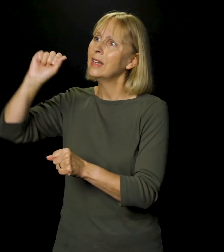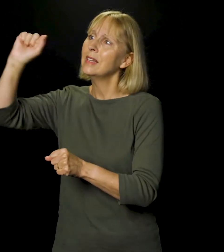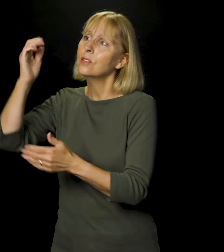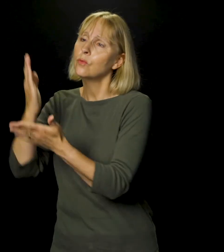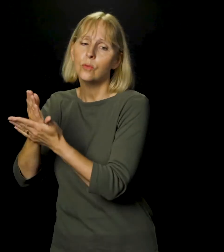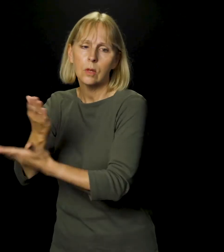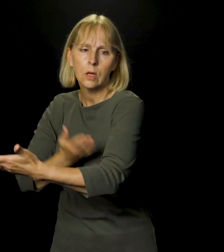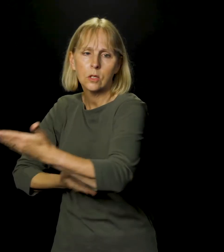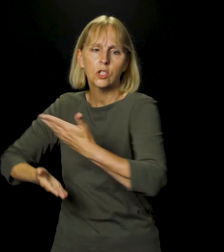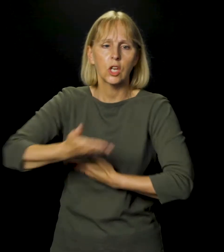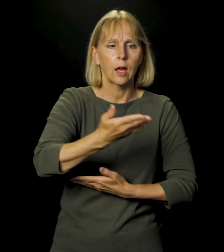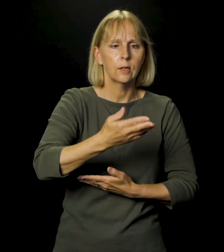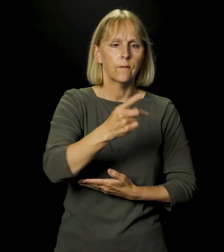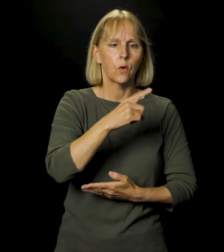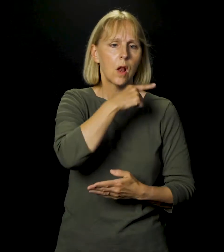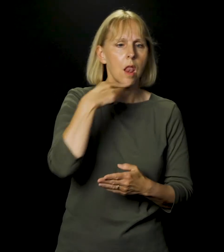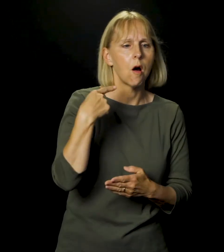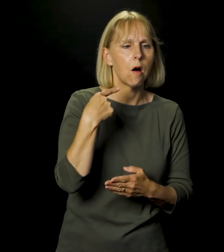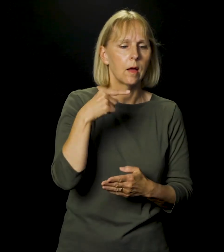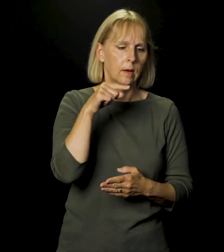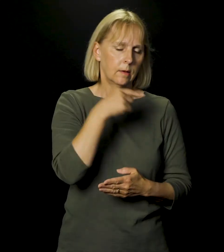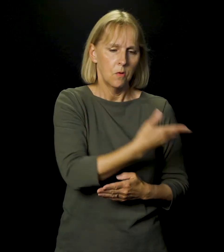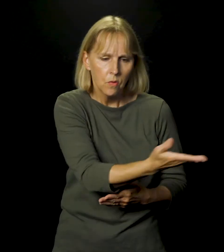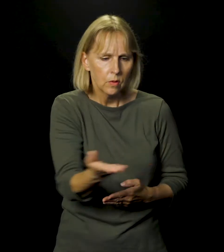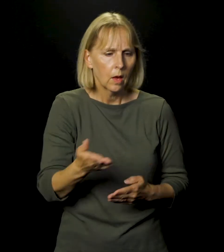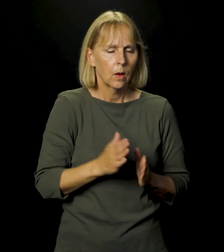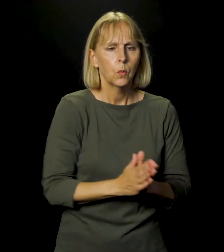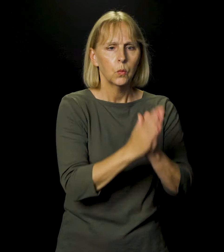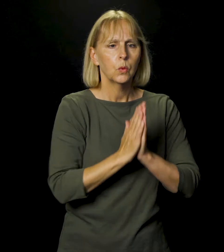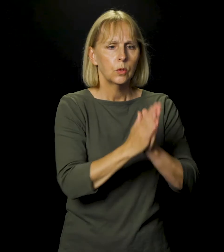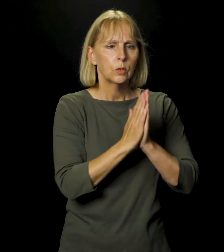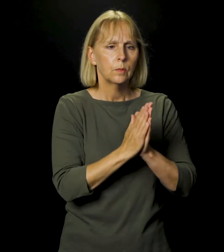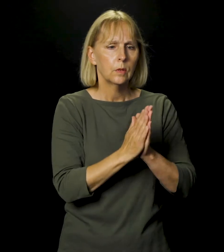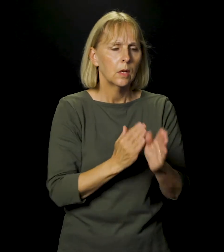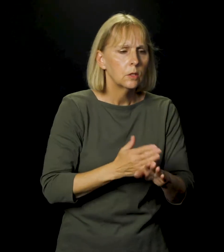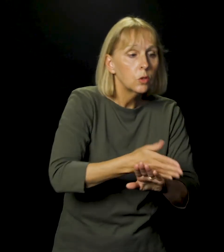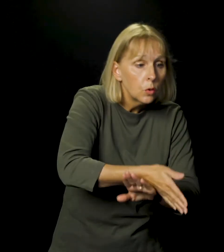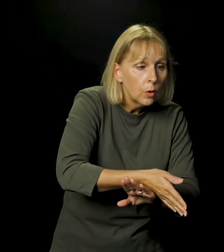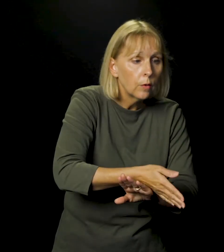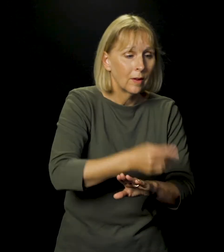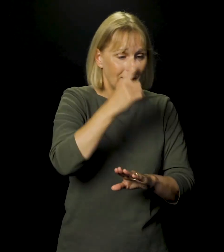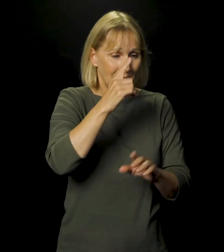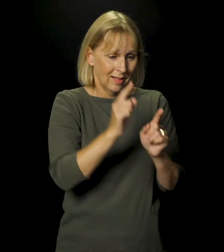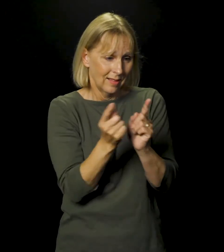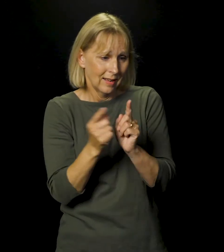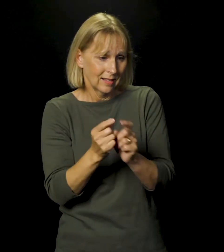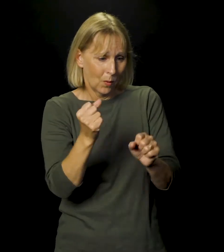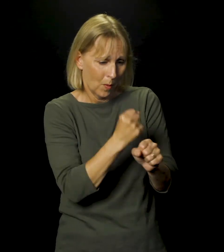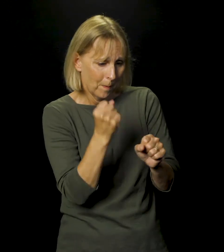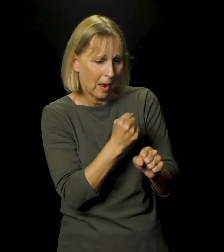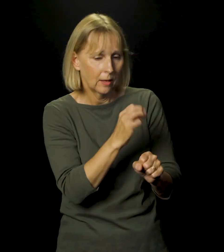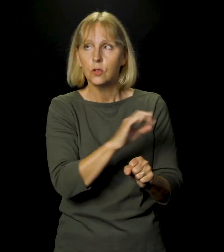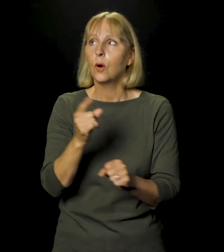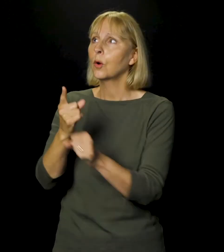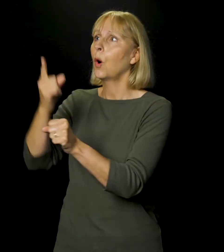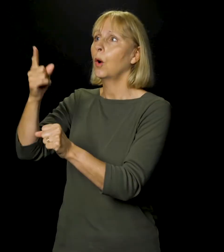lie and worshipped and served created things rather than the Creator." I guess you can see my starting point where I